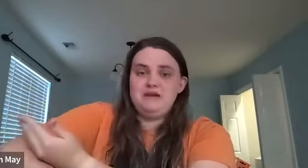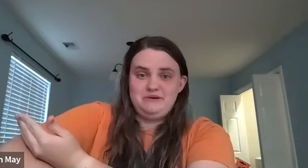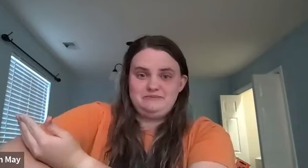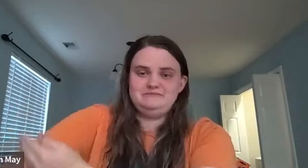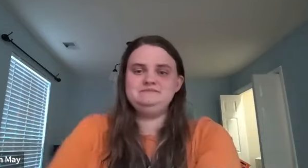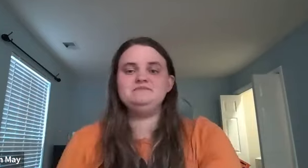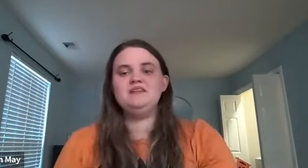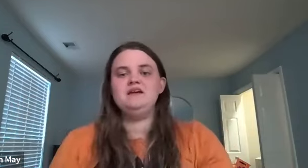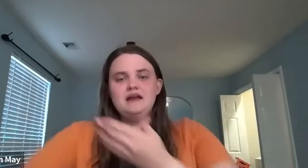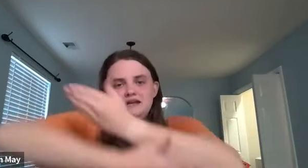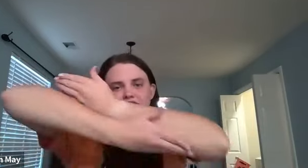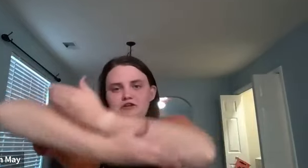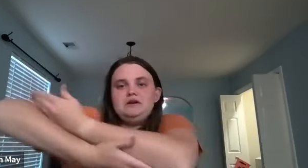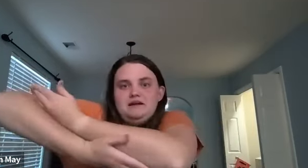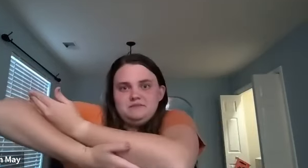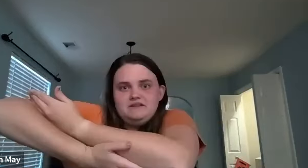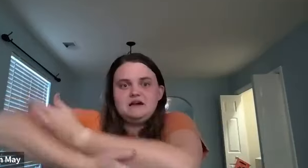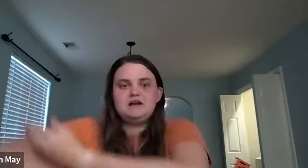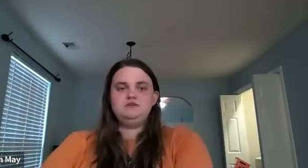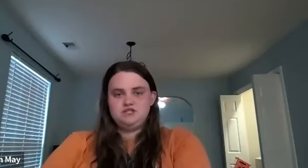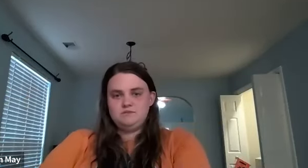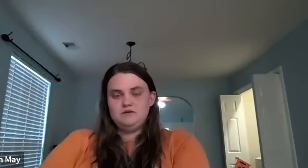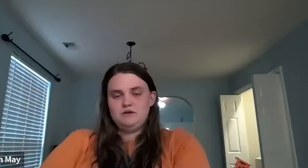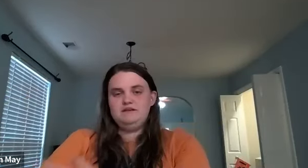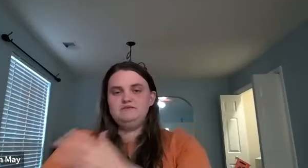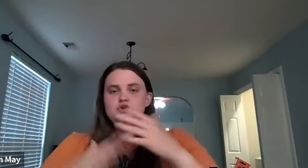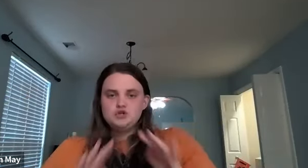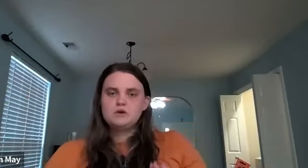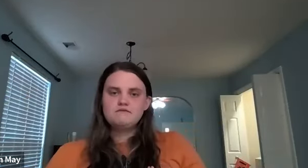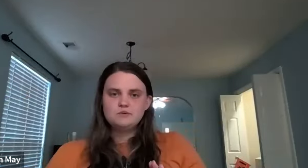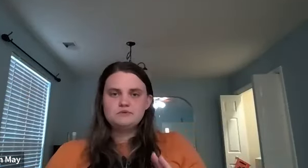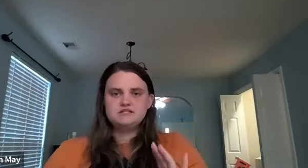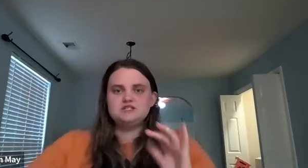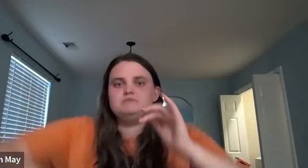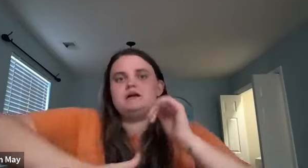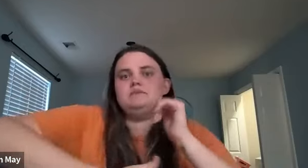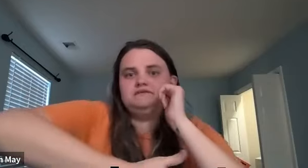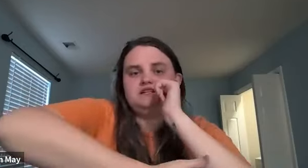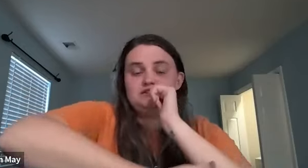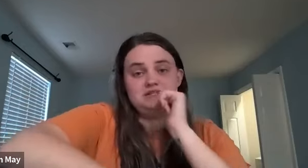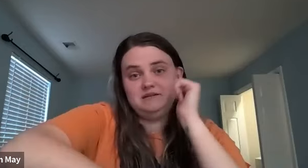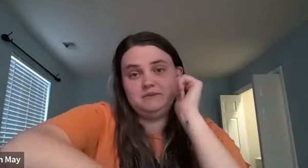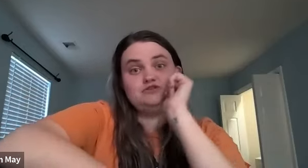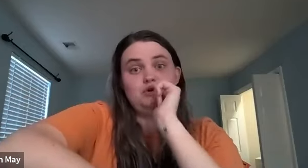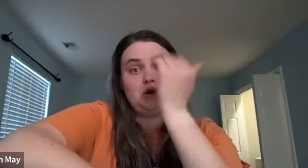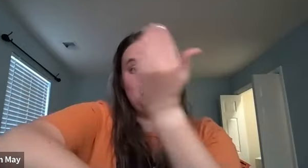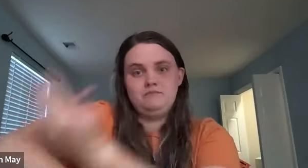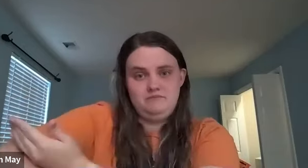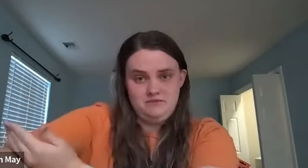baby. And again, you do not have to be this high. You can just be in a kind of your comfortable position, but I'm lifting it so you can see better. So girl, baby,